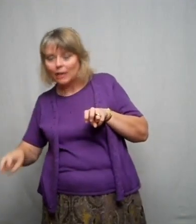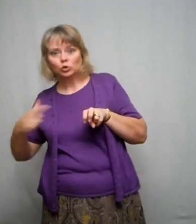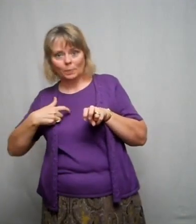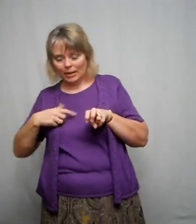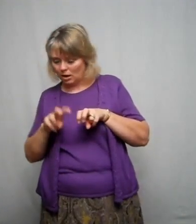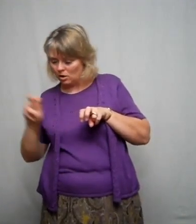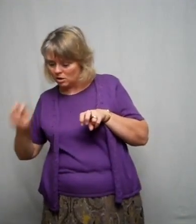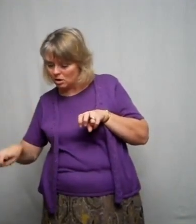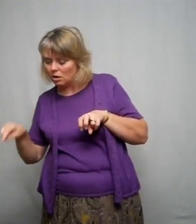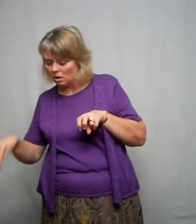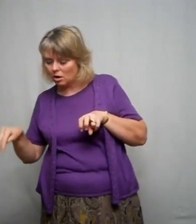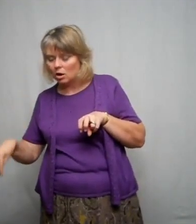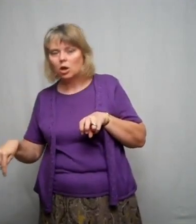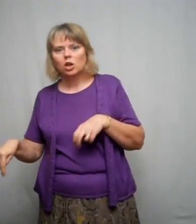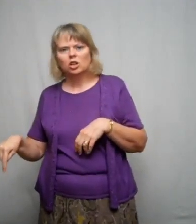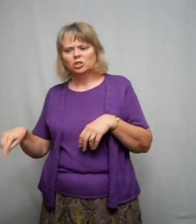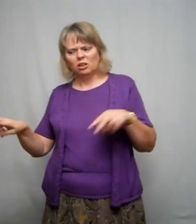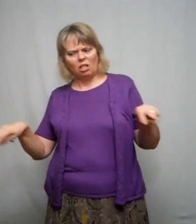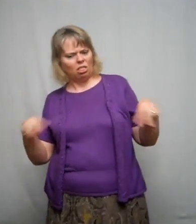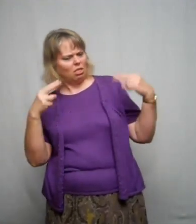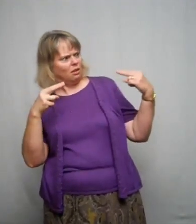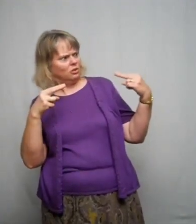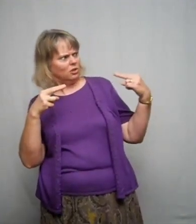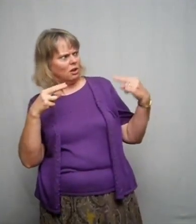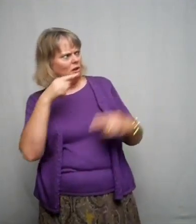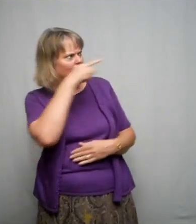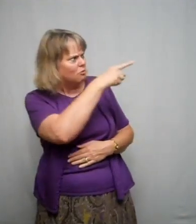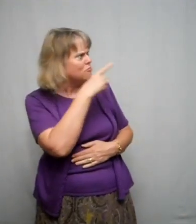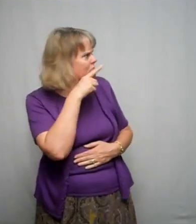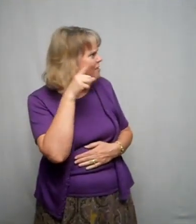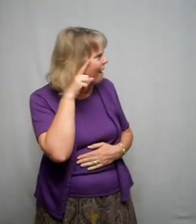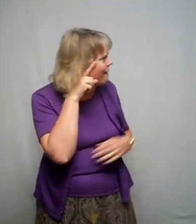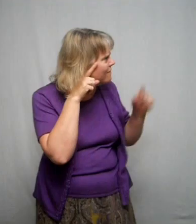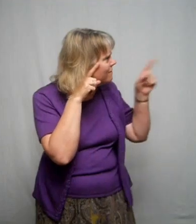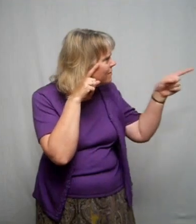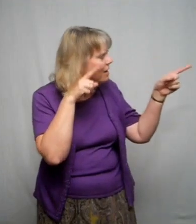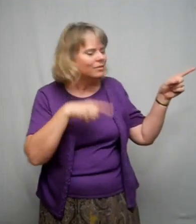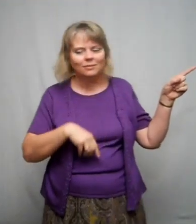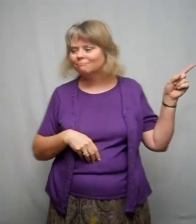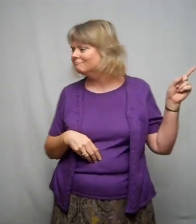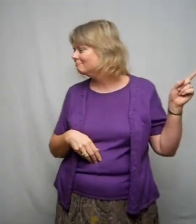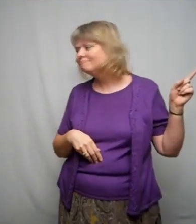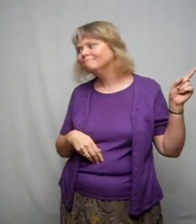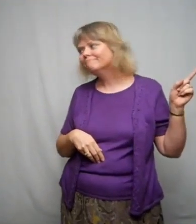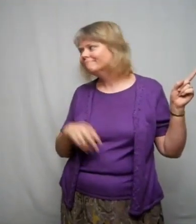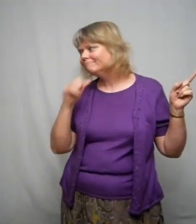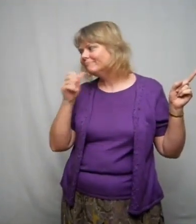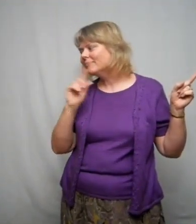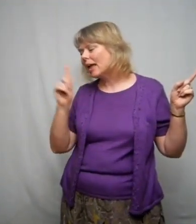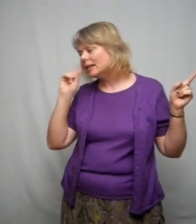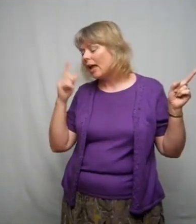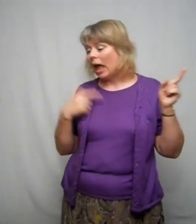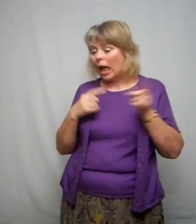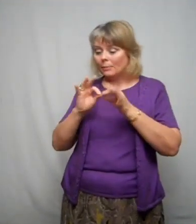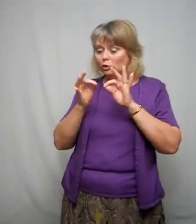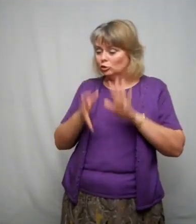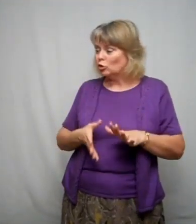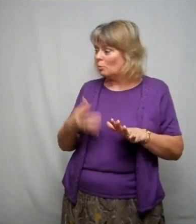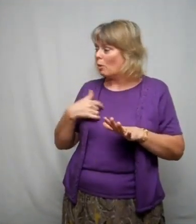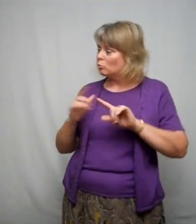to me, she looked at me and she asked me, "Are you deaf?" And I said, "No, I'm not deaf. I'm an interpreter, but I'm going